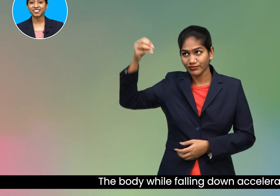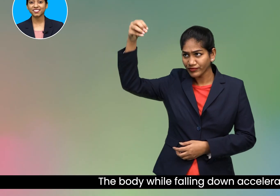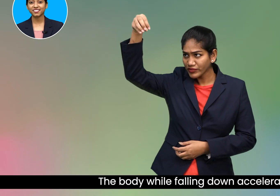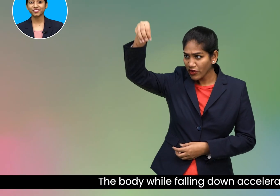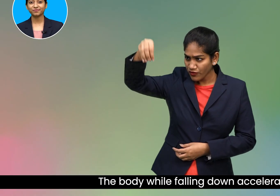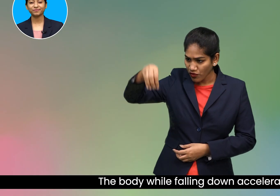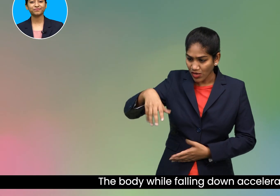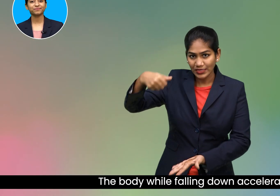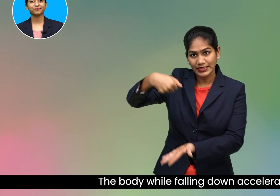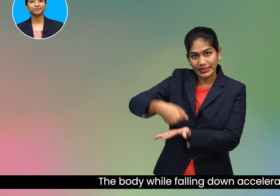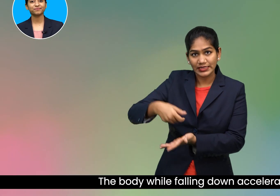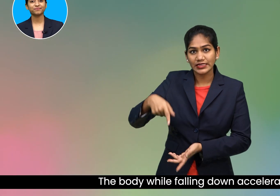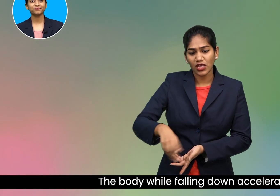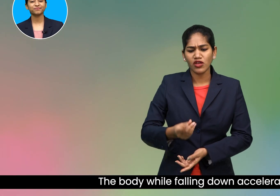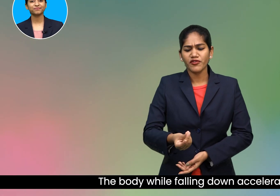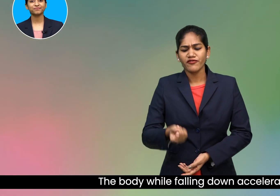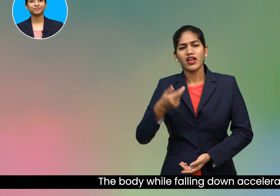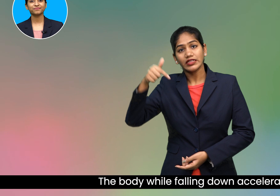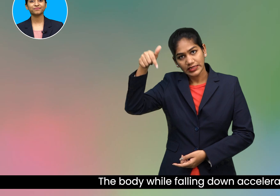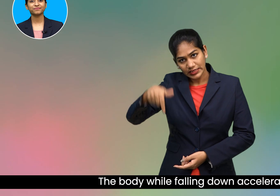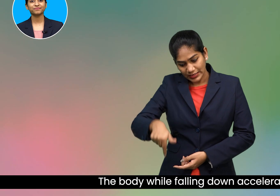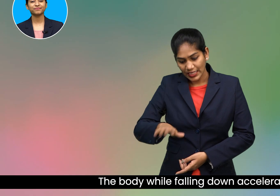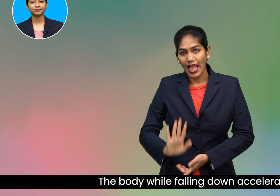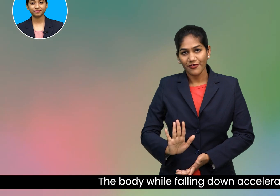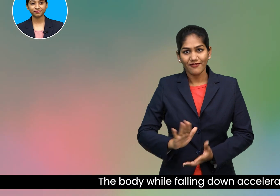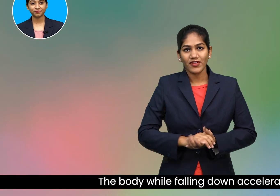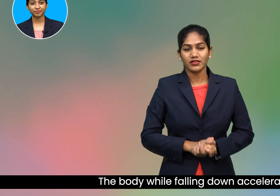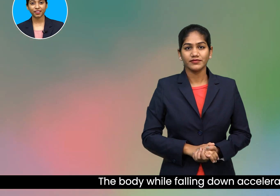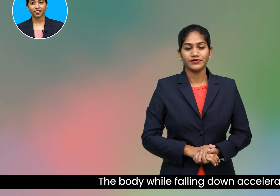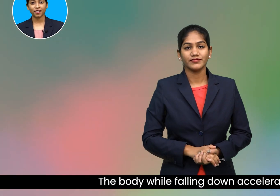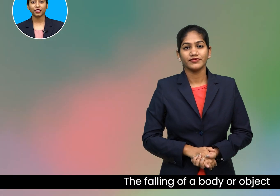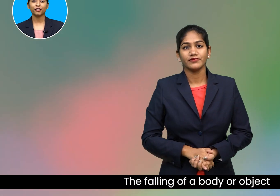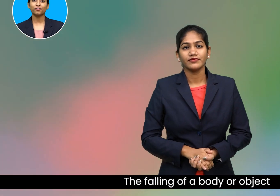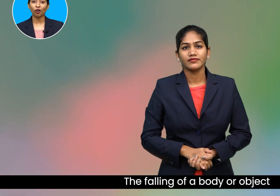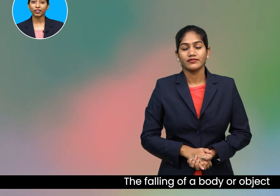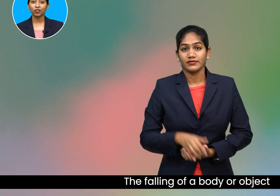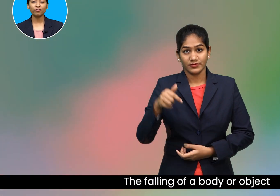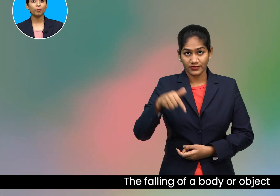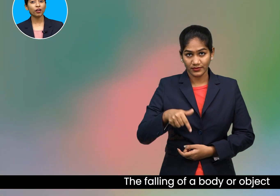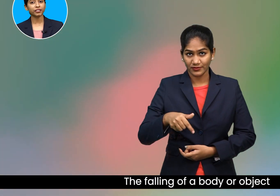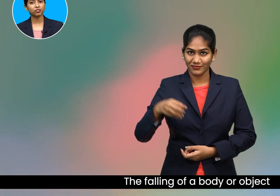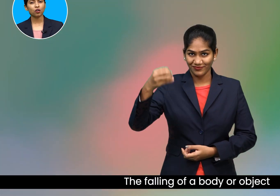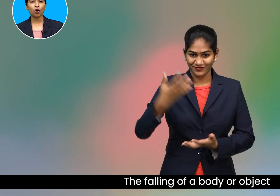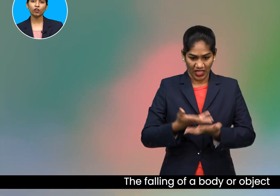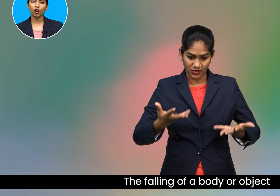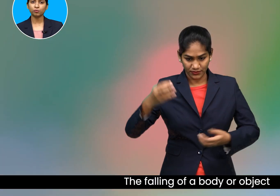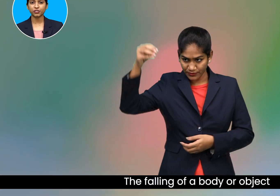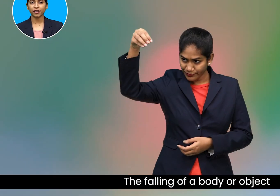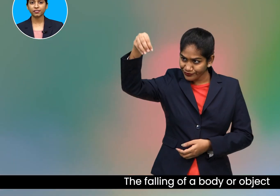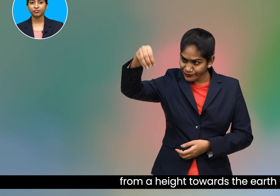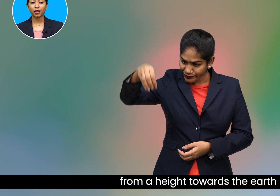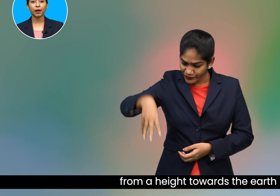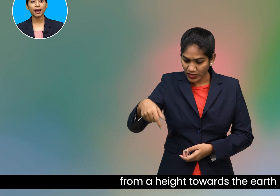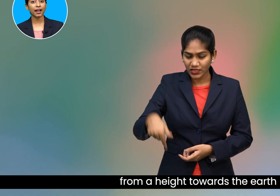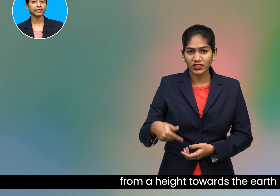accelerates. The falling of a body or